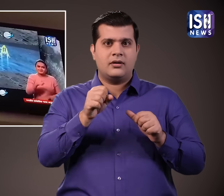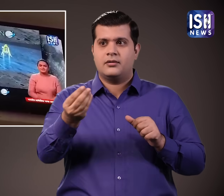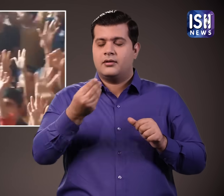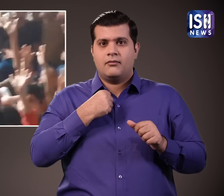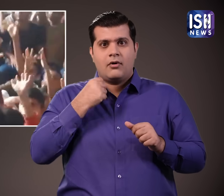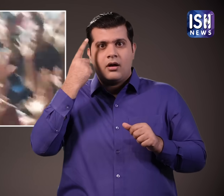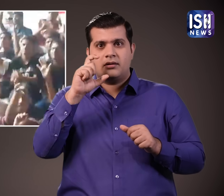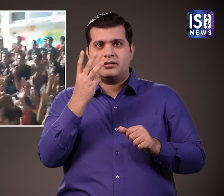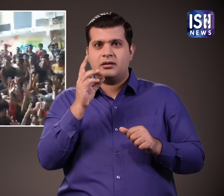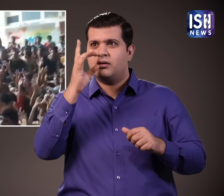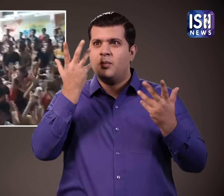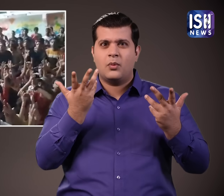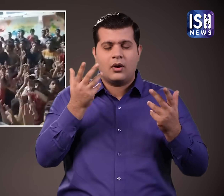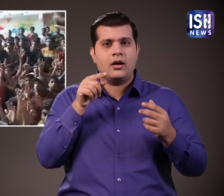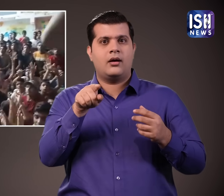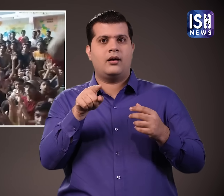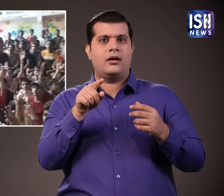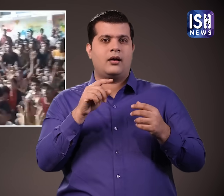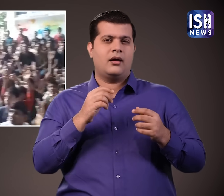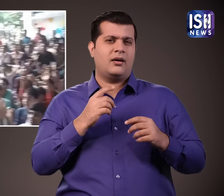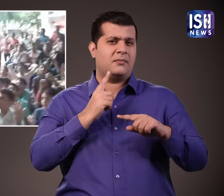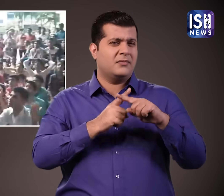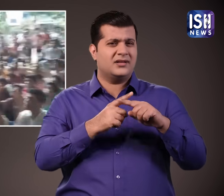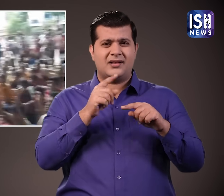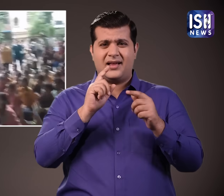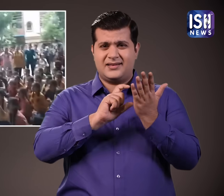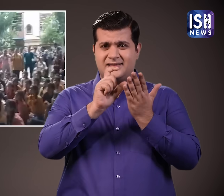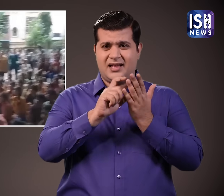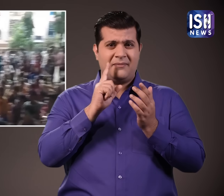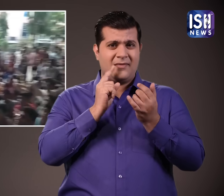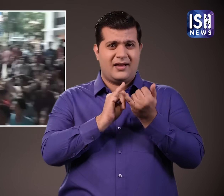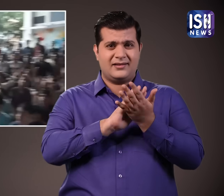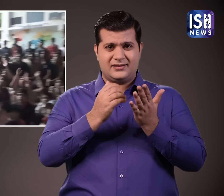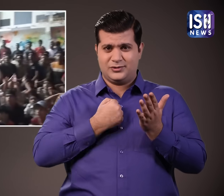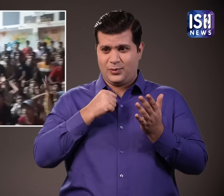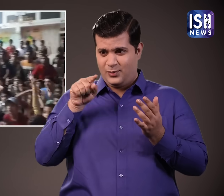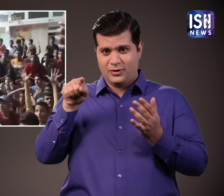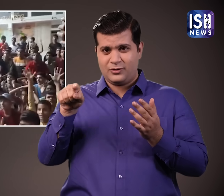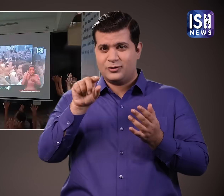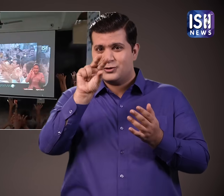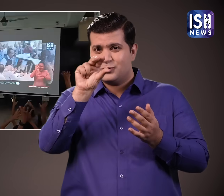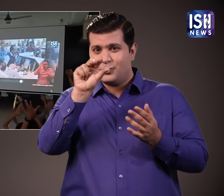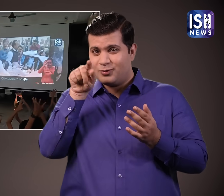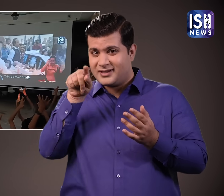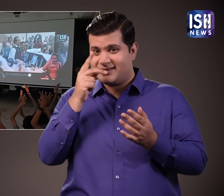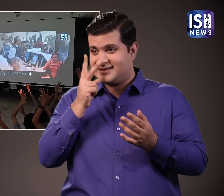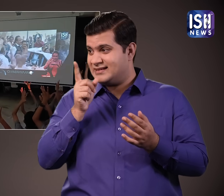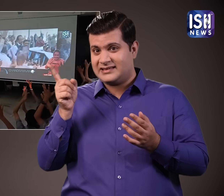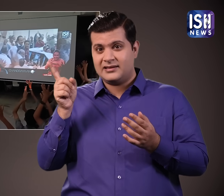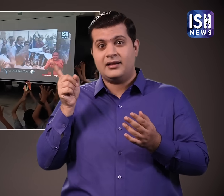very happy to receive accessibility and understood about the space mission. ISH News has reposted many videos on our Instagram